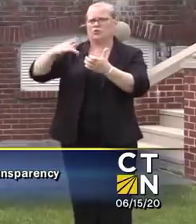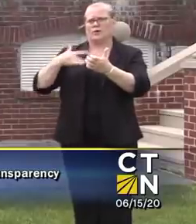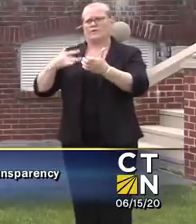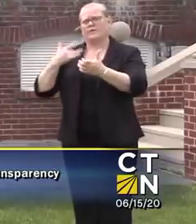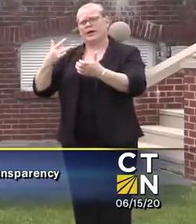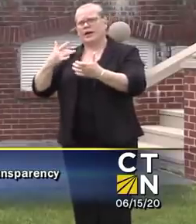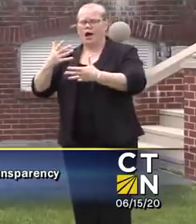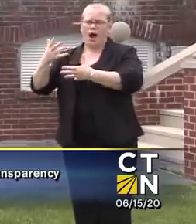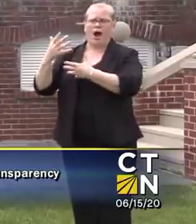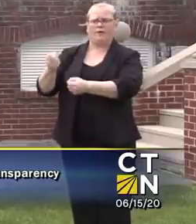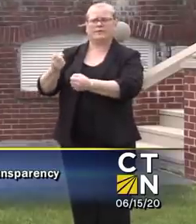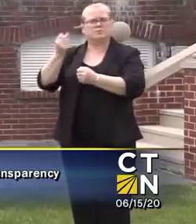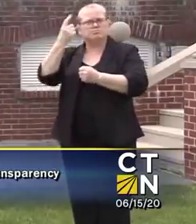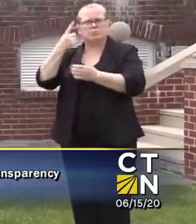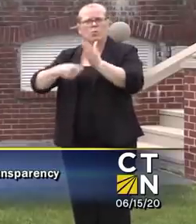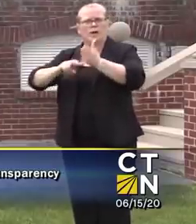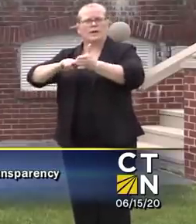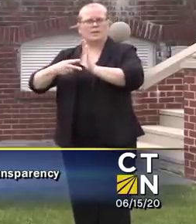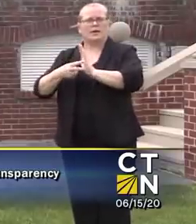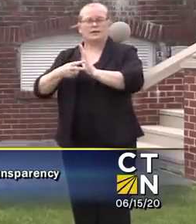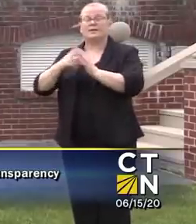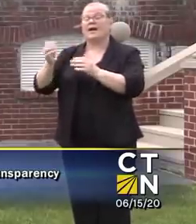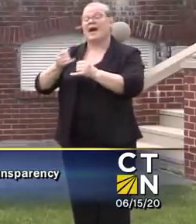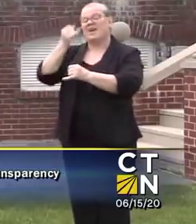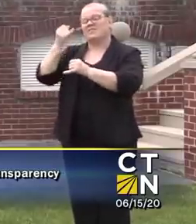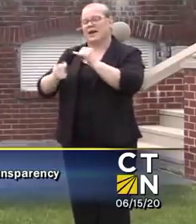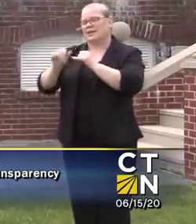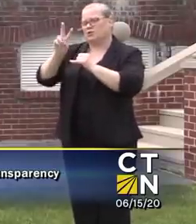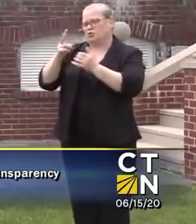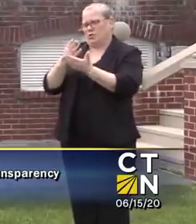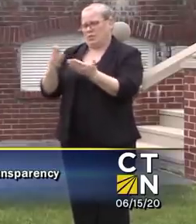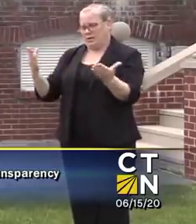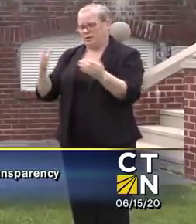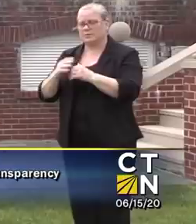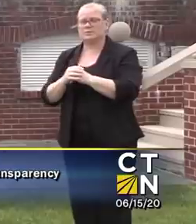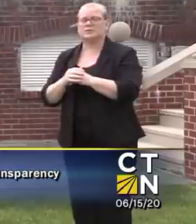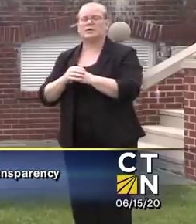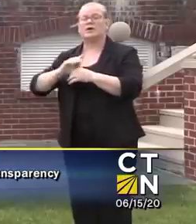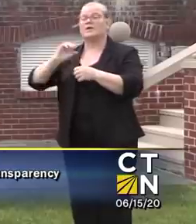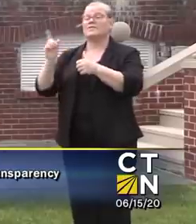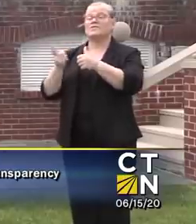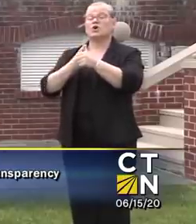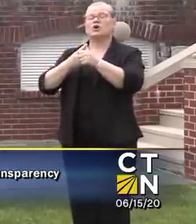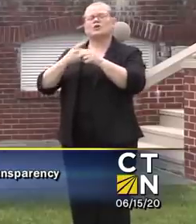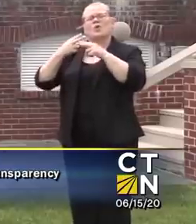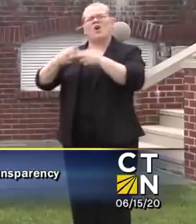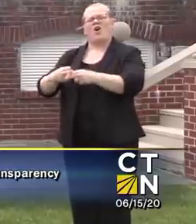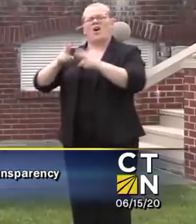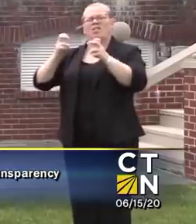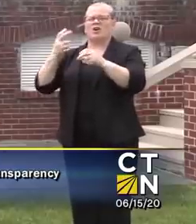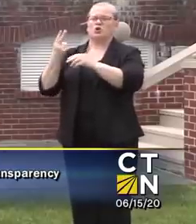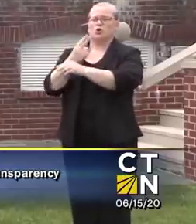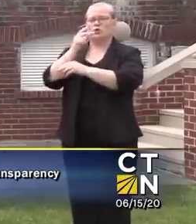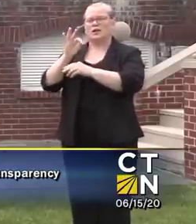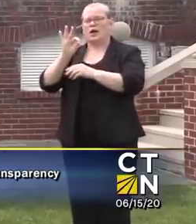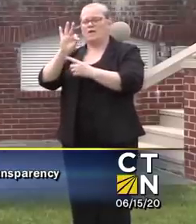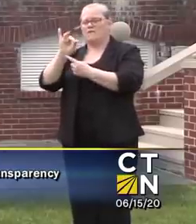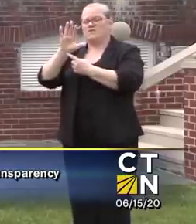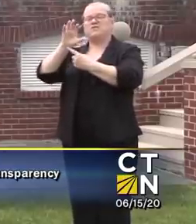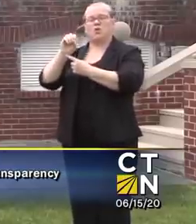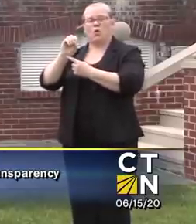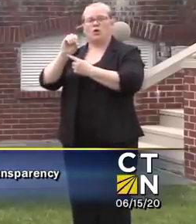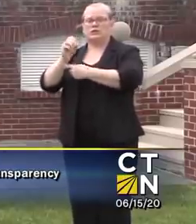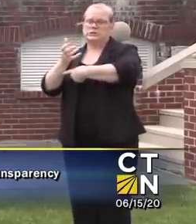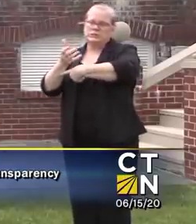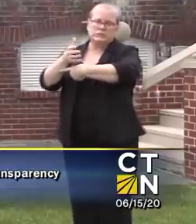And finally, 2 things. One, we're going to put in place a use of force portal. We've been working on this for a year, but now